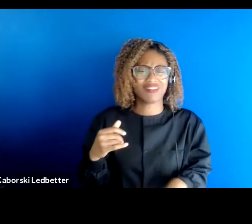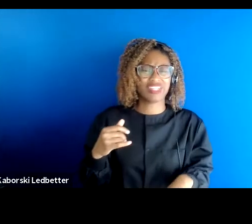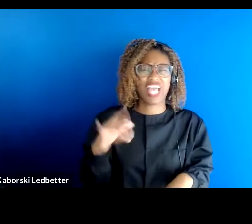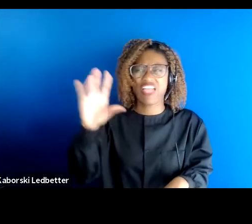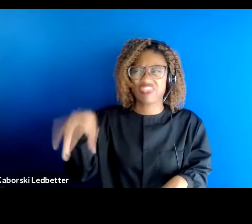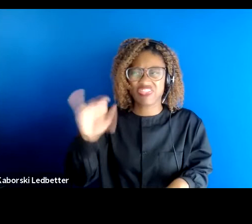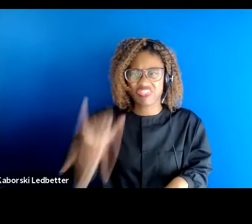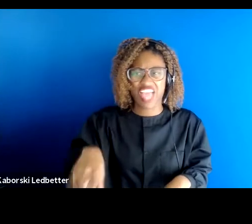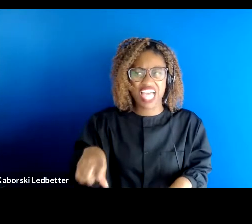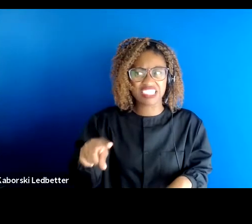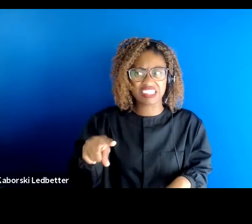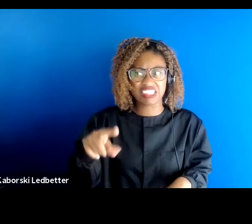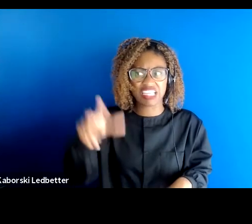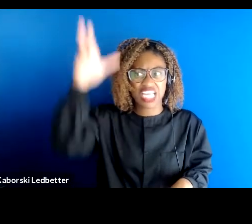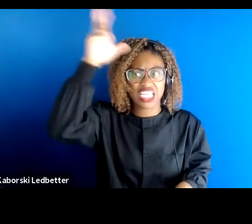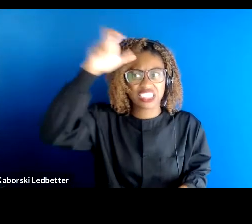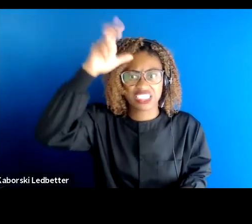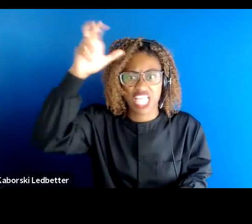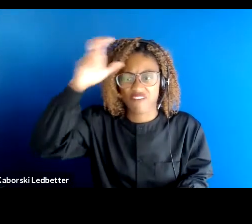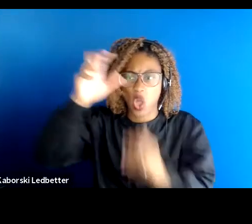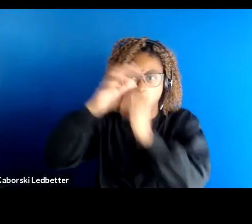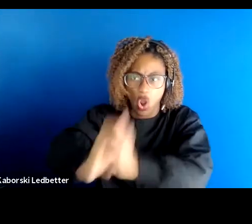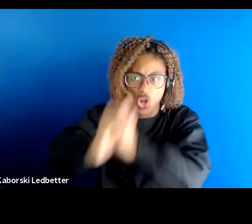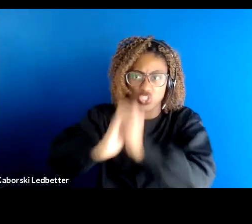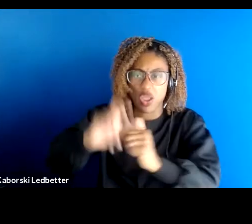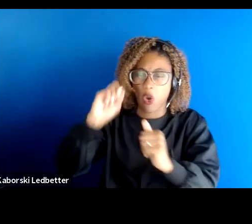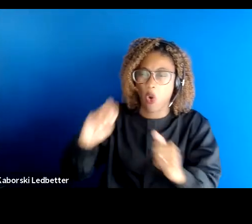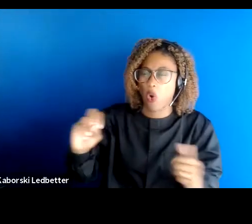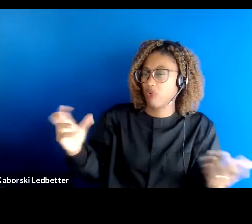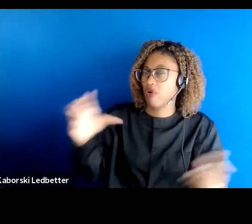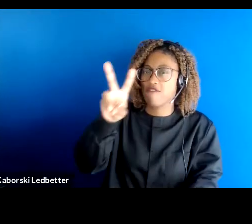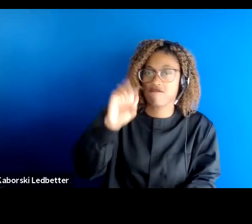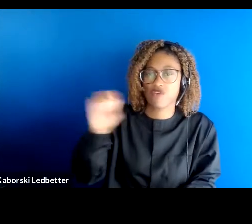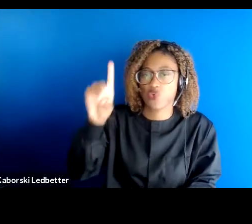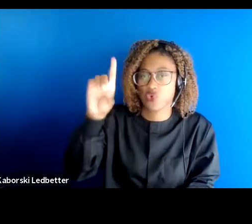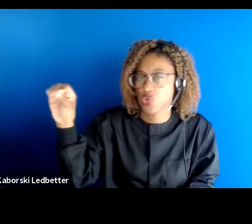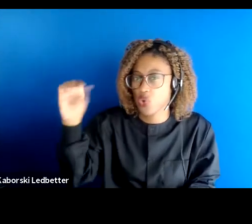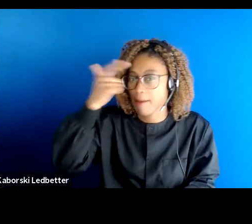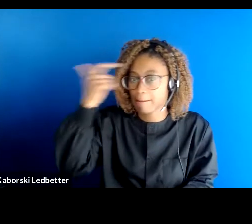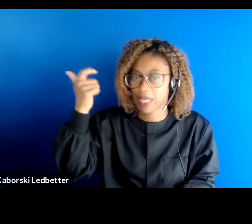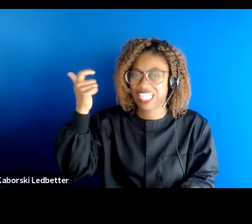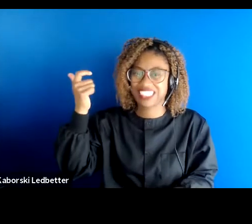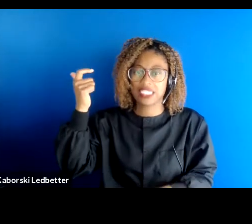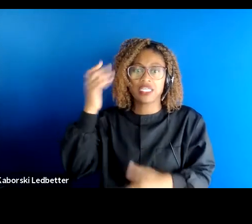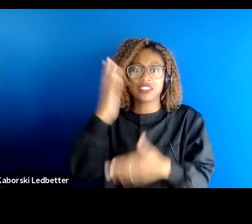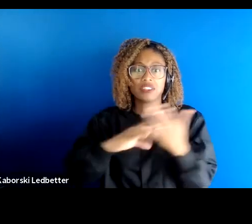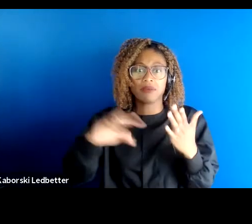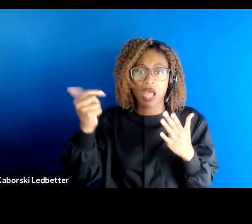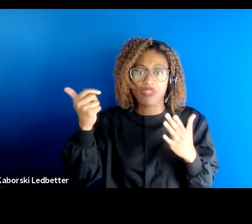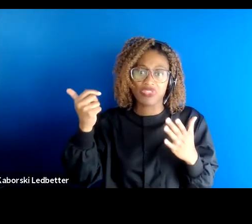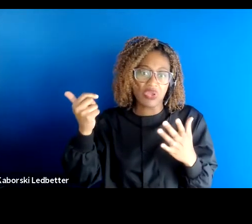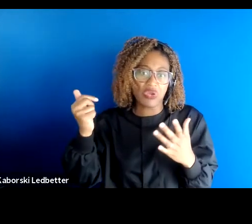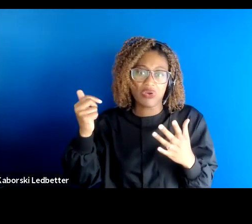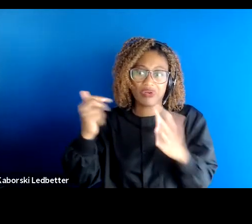worship or voodoo or some other sort of word, and it's because of this sort of classification and